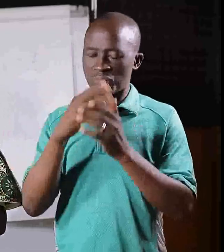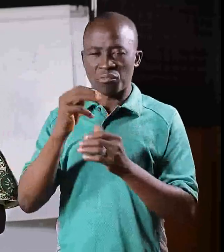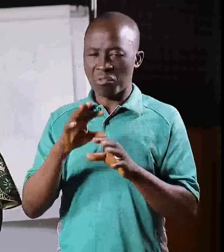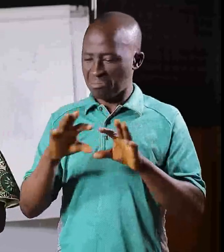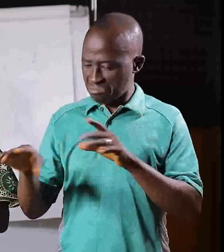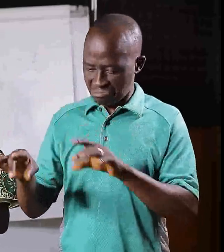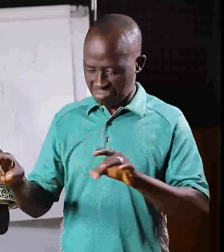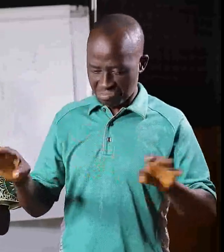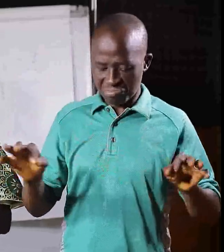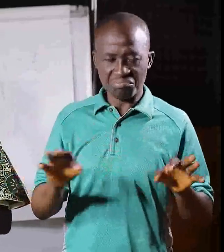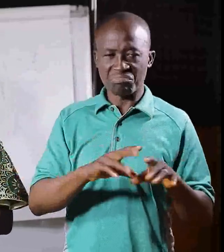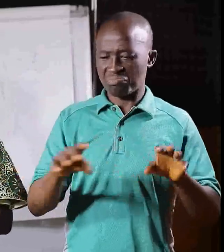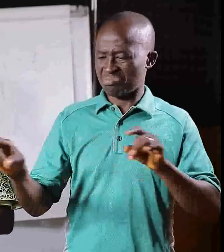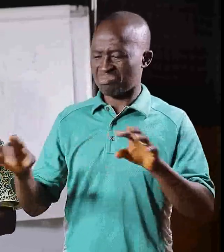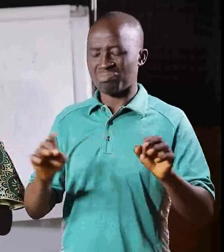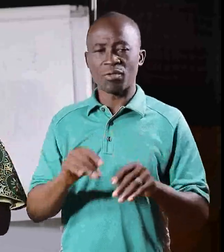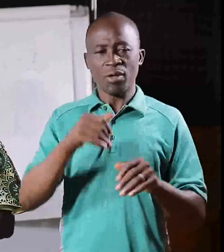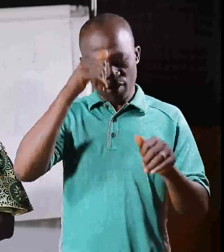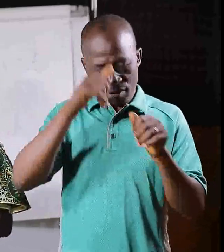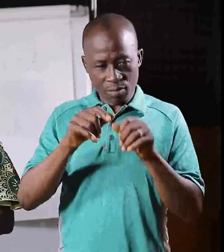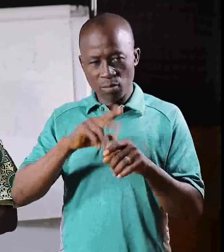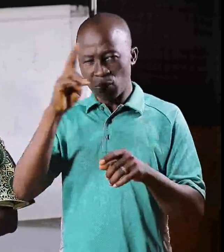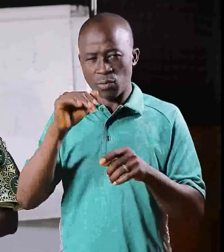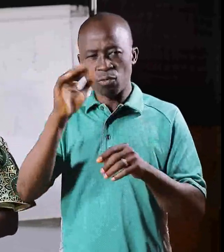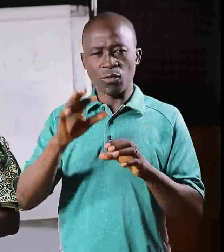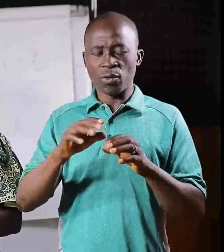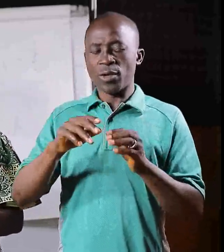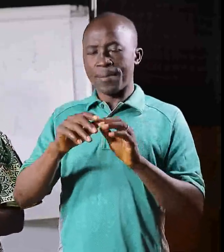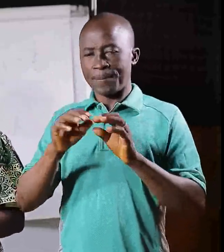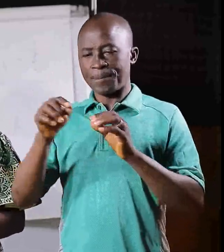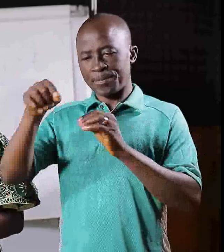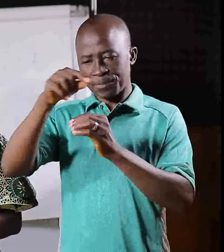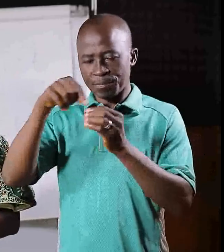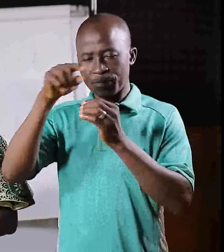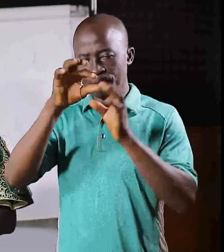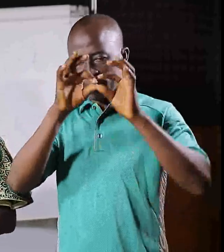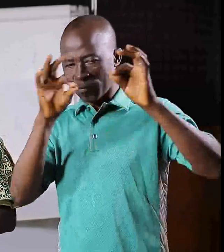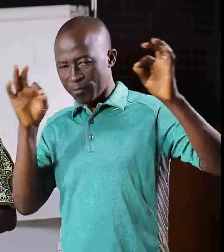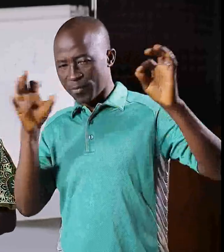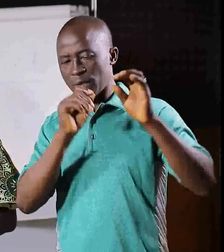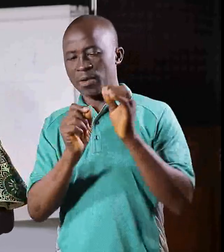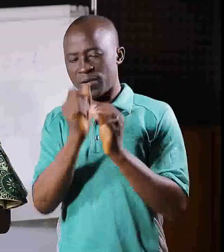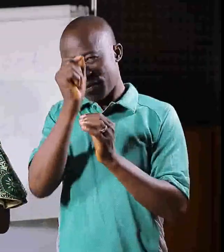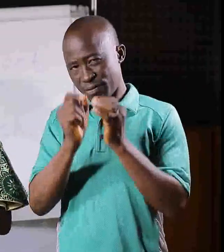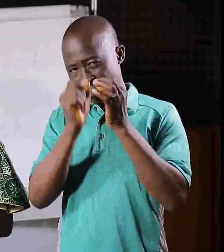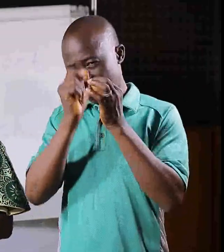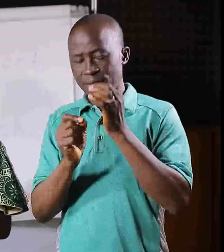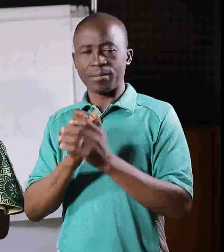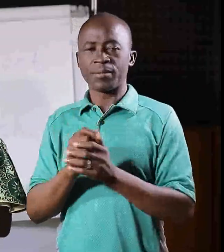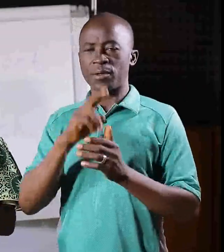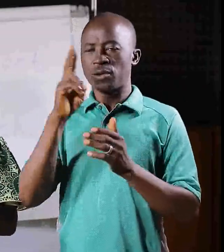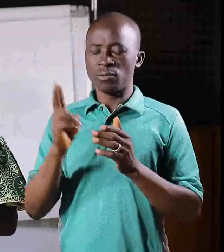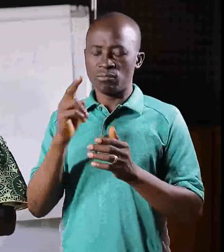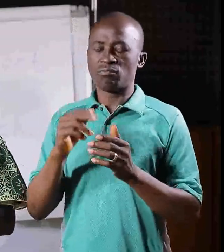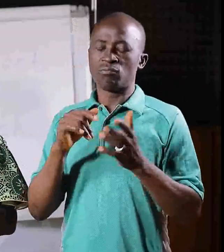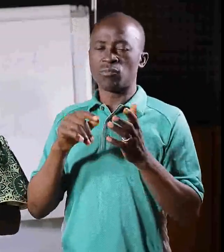pieces. So you need to remember to use your thread and needle the right way. Get the pieces, use your thread and